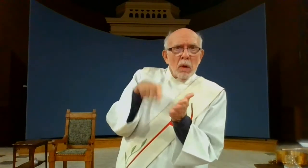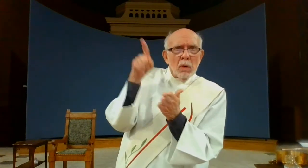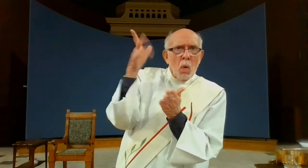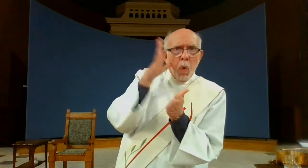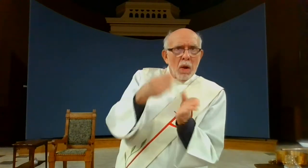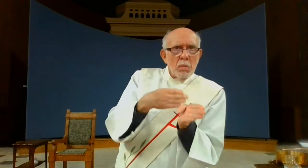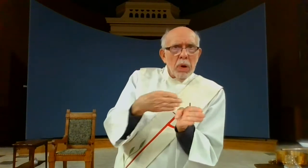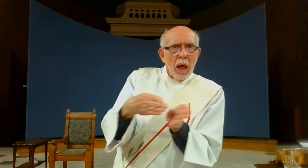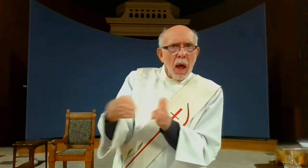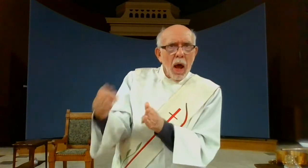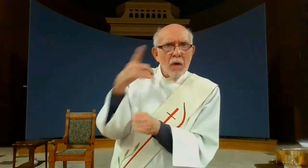plan for us.